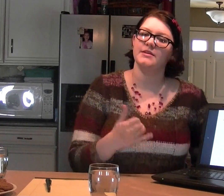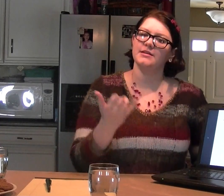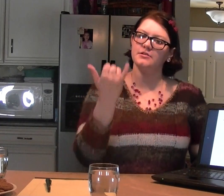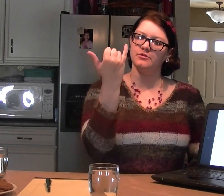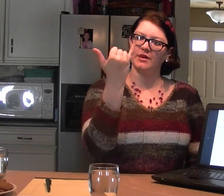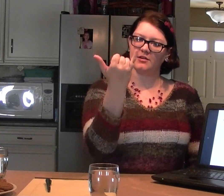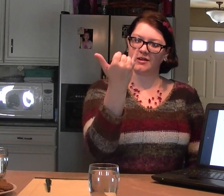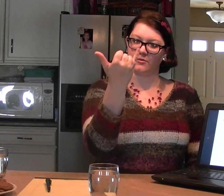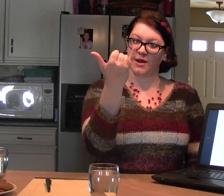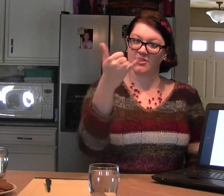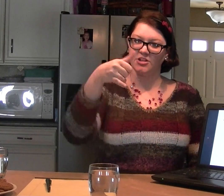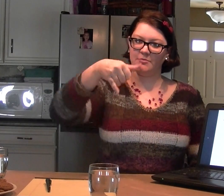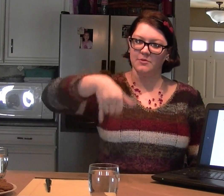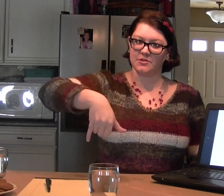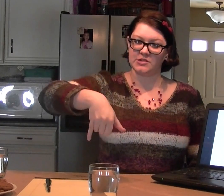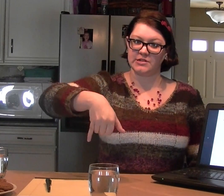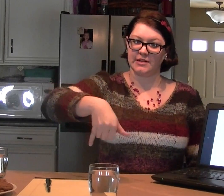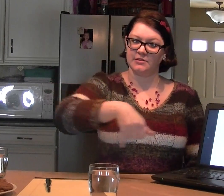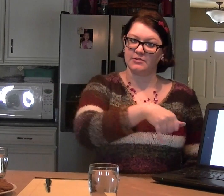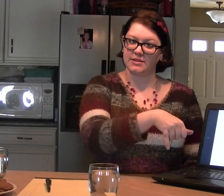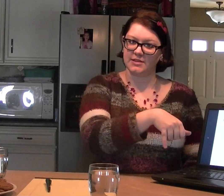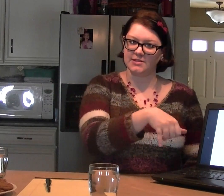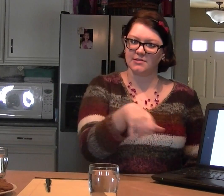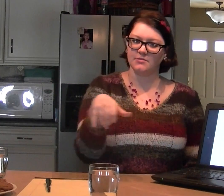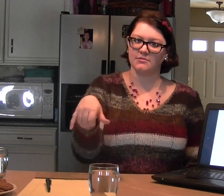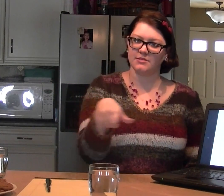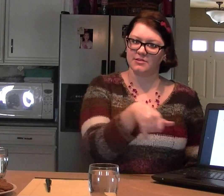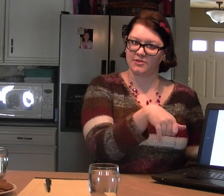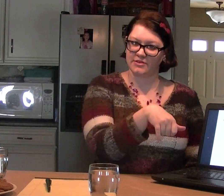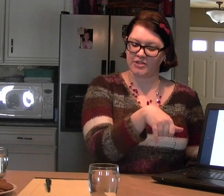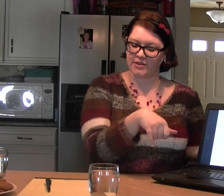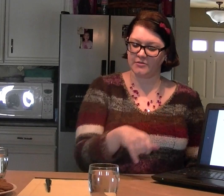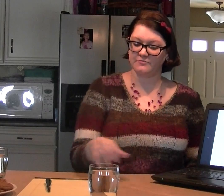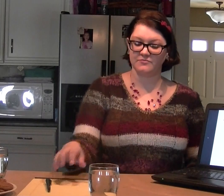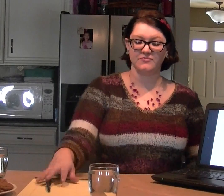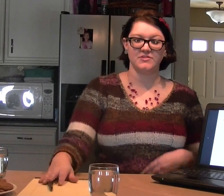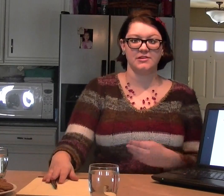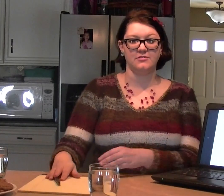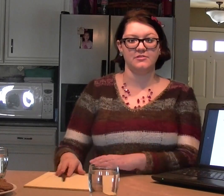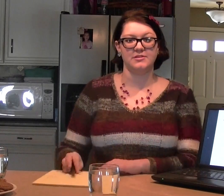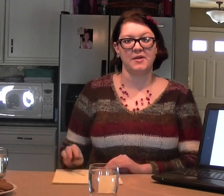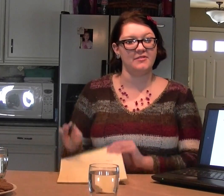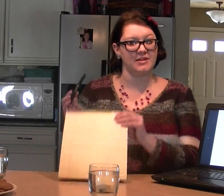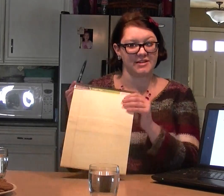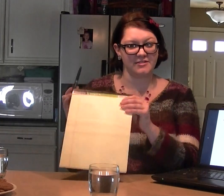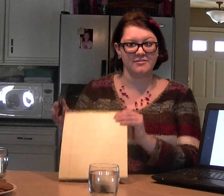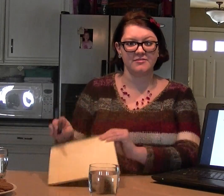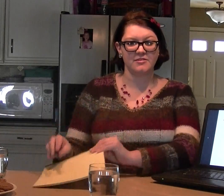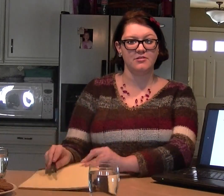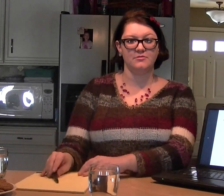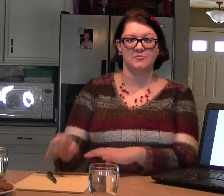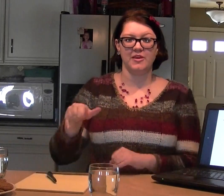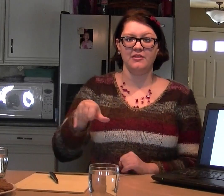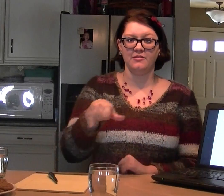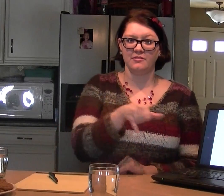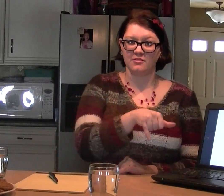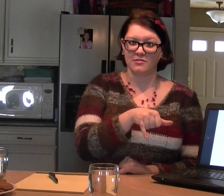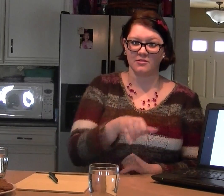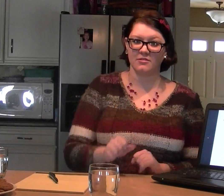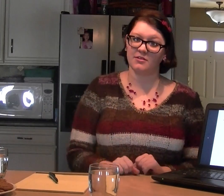Yellow, you make like a Y shape, you turn it down and go like this, so it's yellow. So this pad right here would be